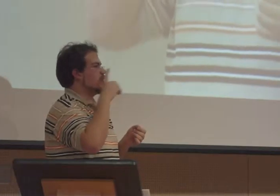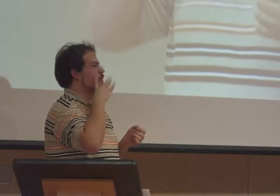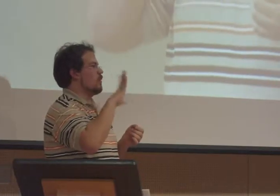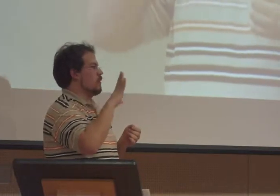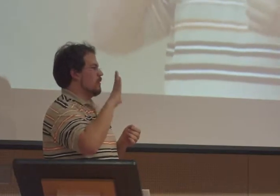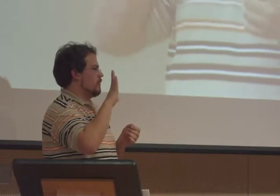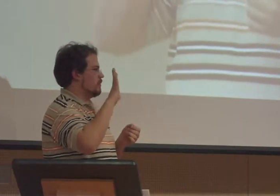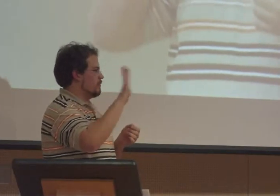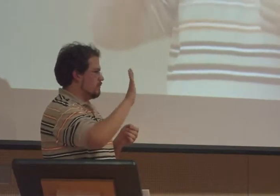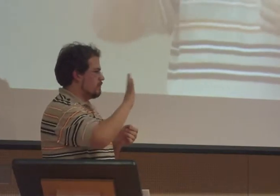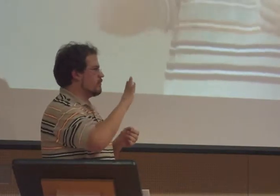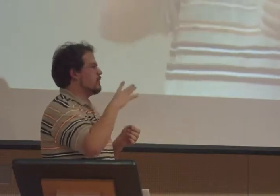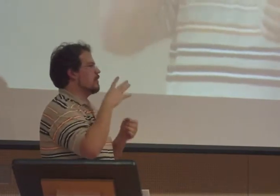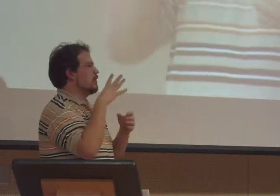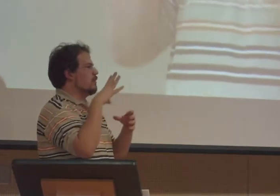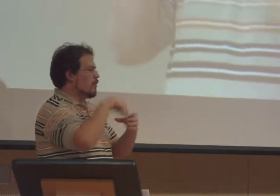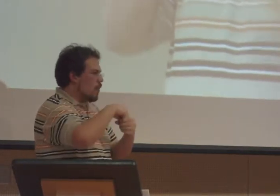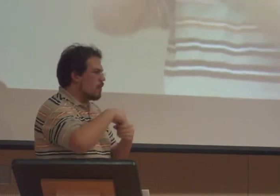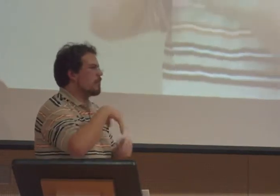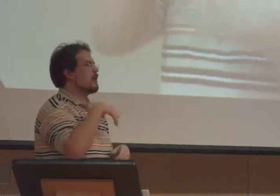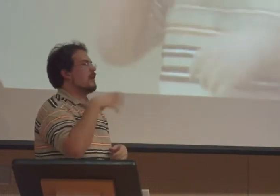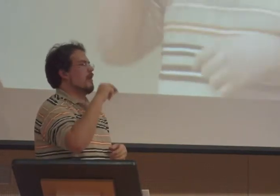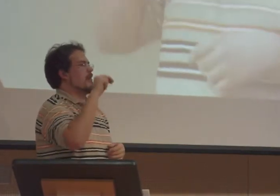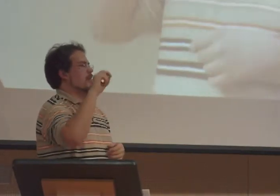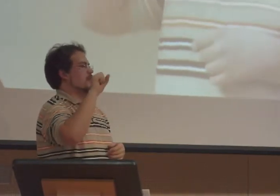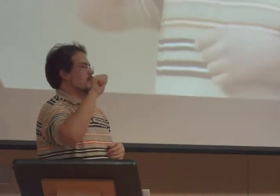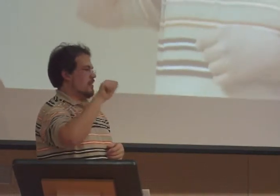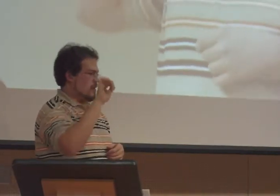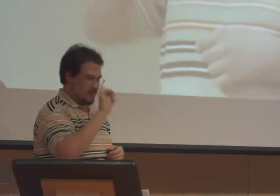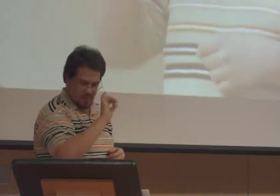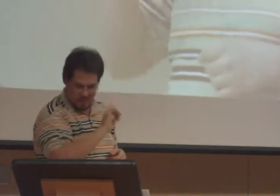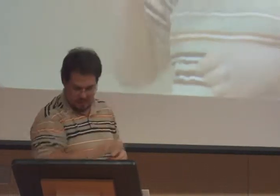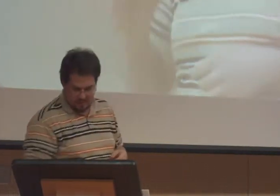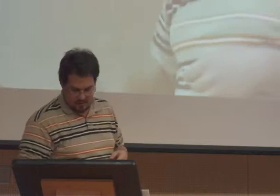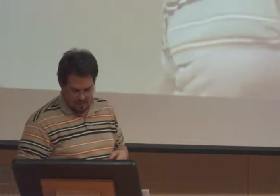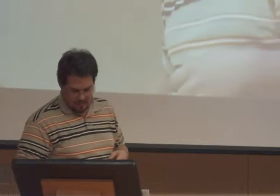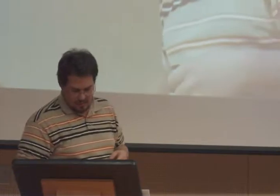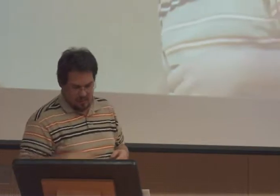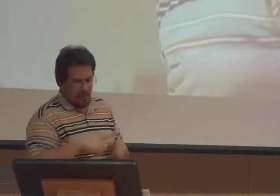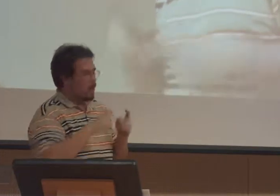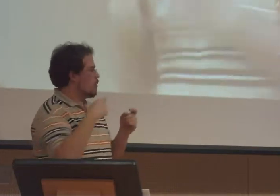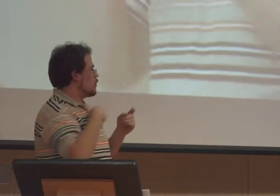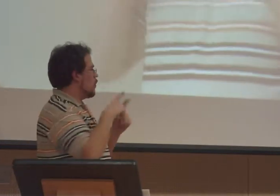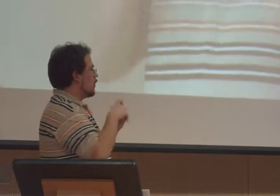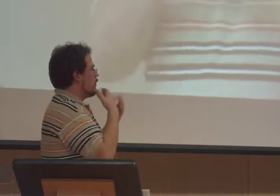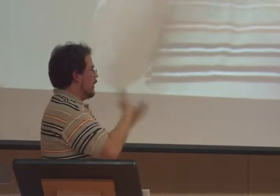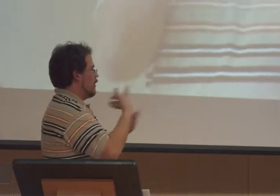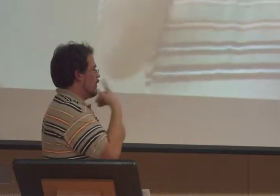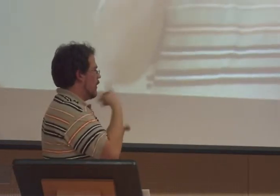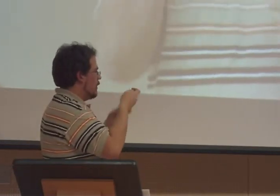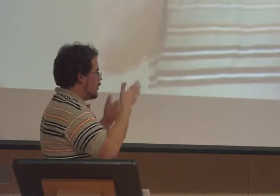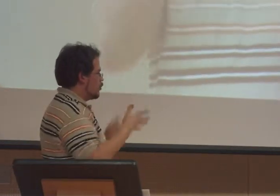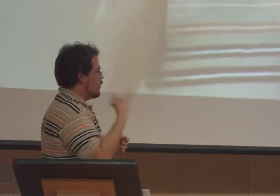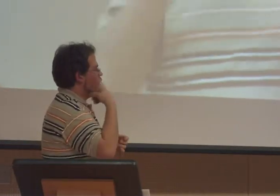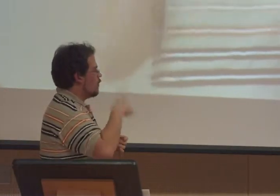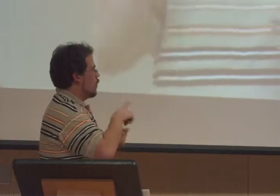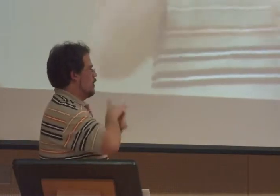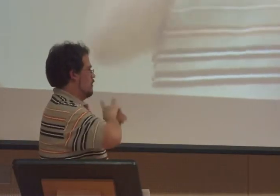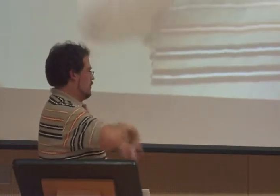I'd also like to recognize NSC for their contributions and involvements, as well as NSA. And I'd like to thank